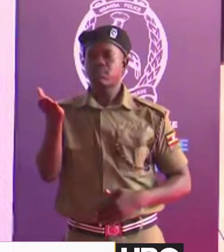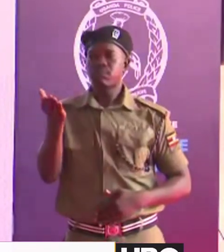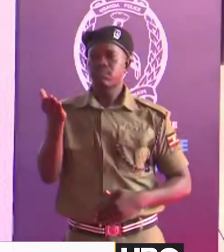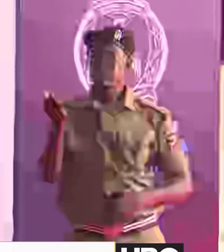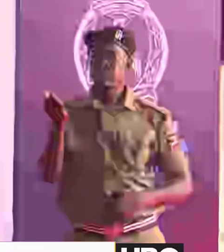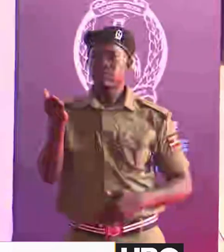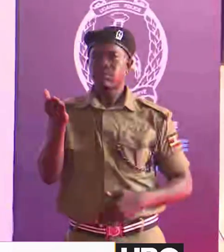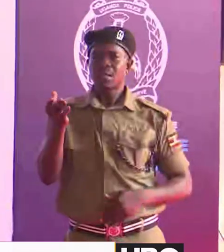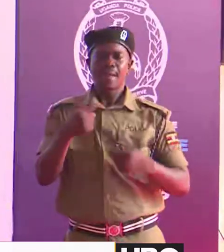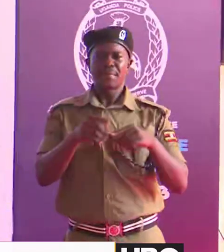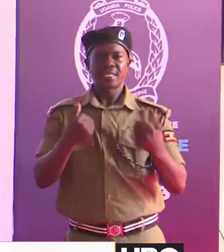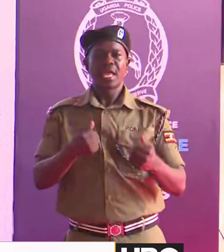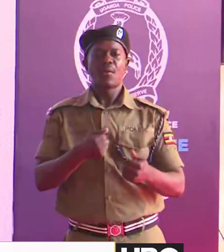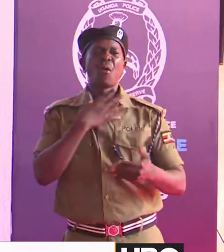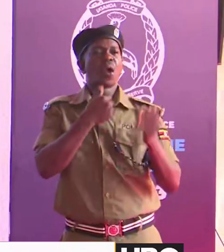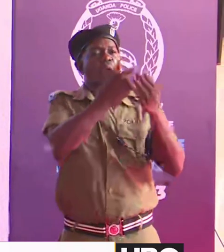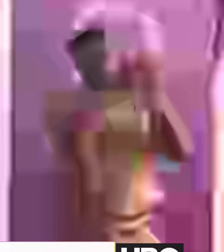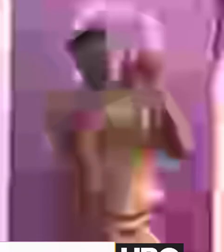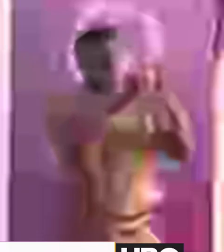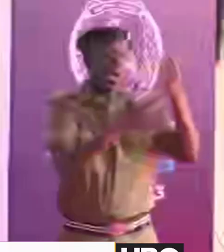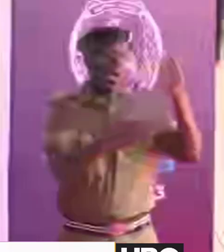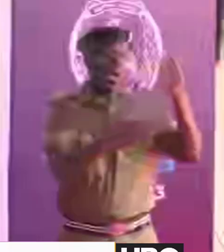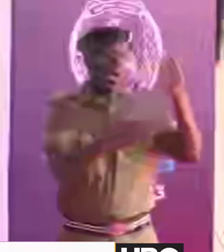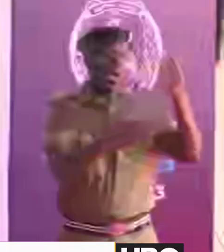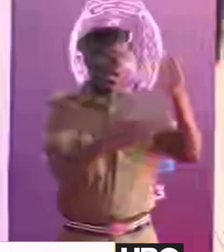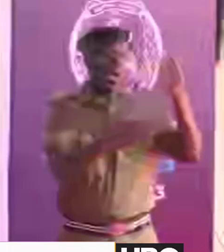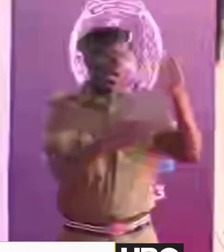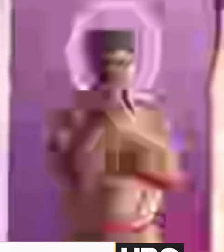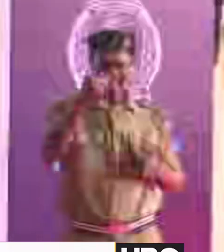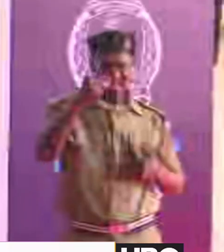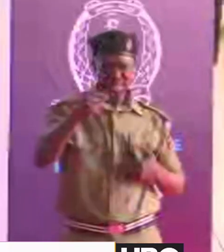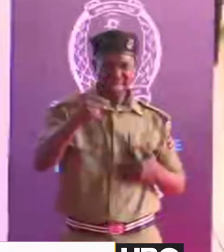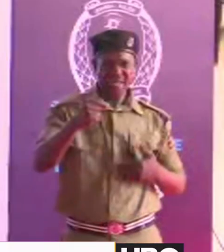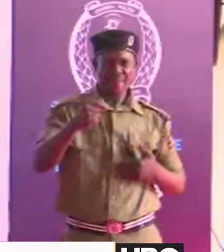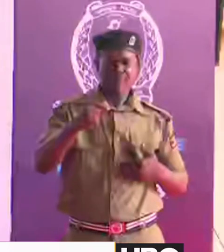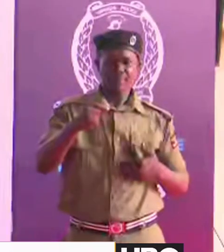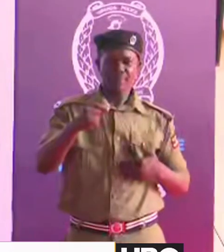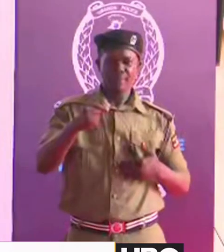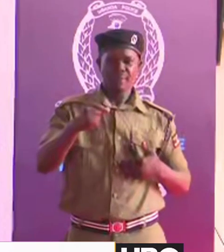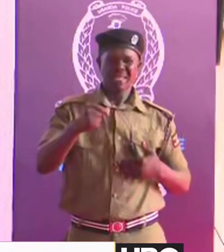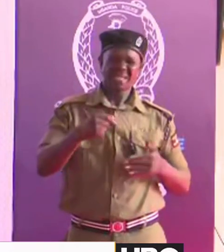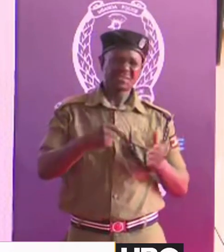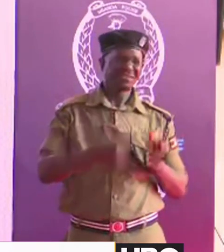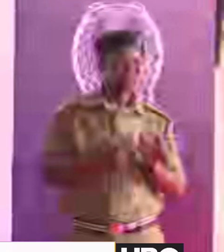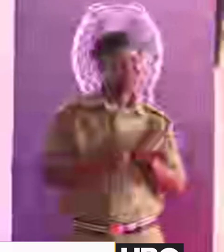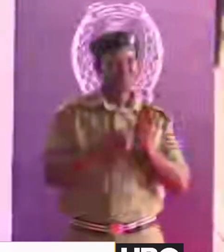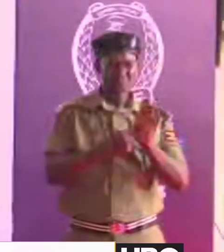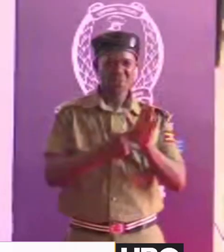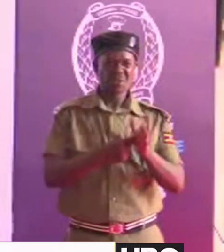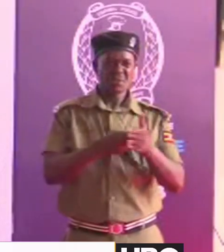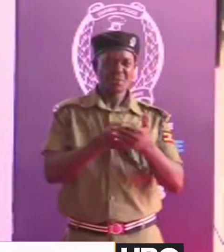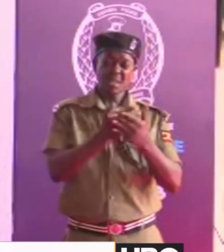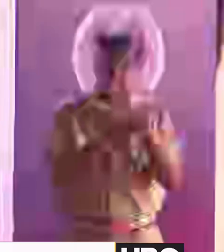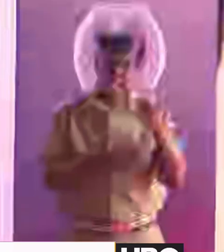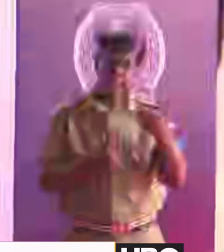But just to highlight, as Fanda IGP said, we can just give you a snapshot of the details which are in this